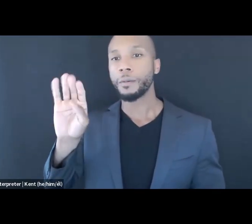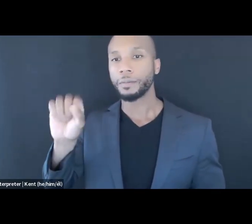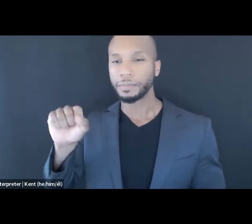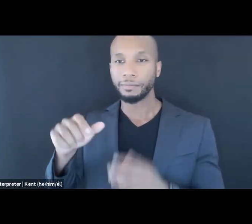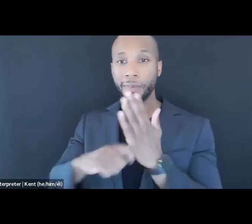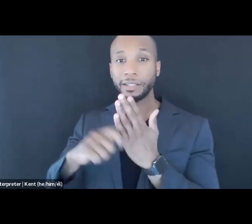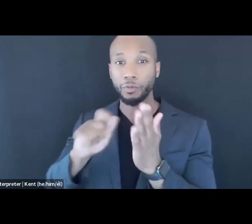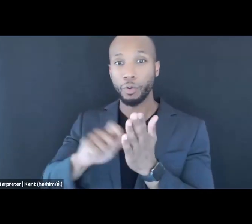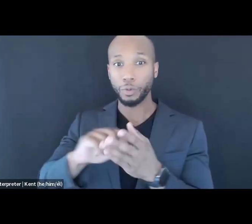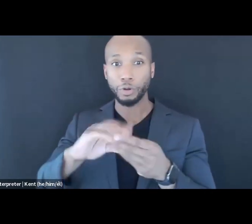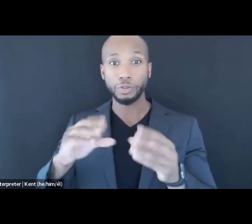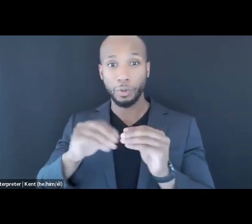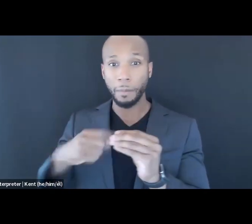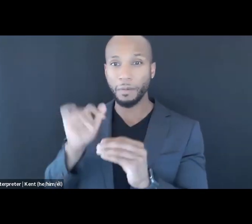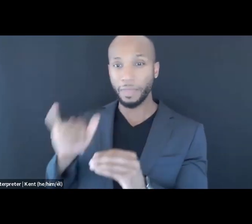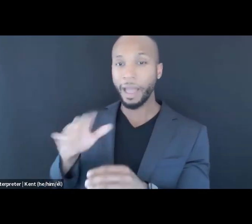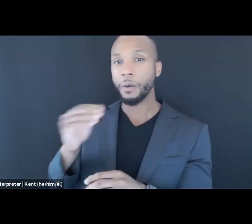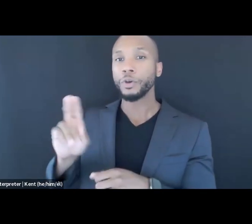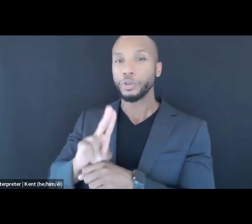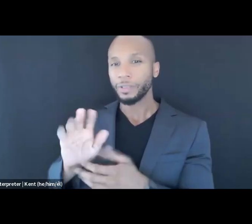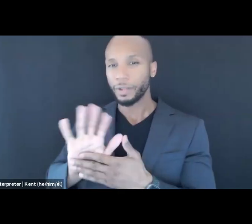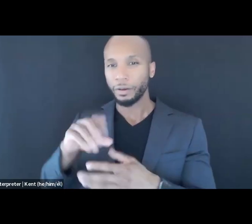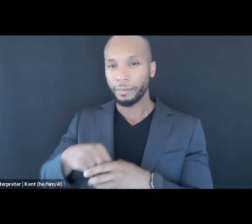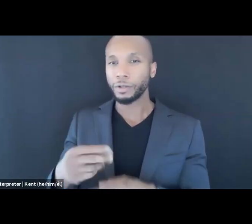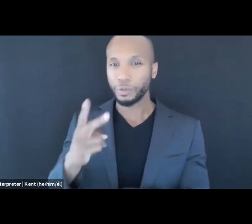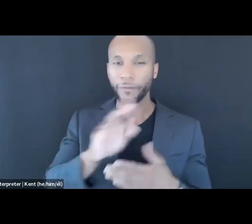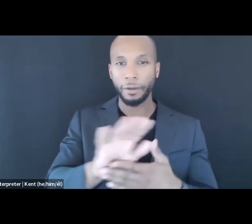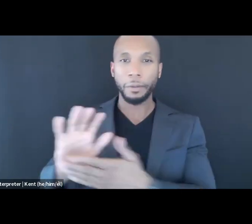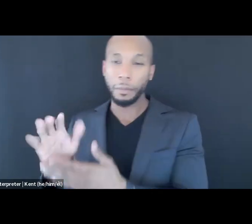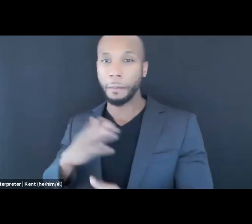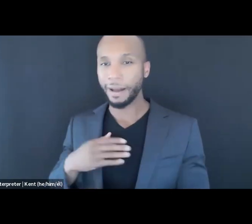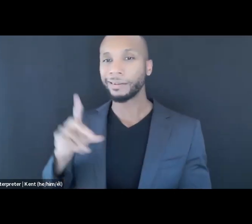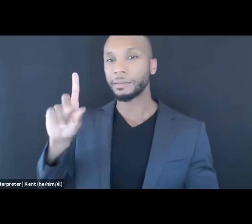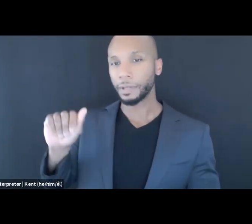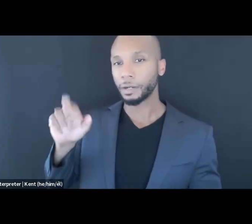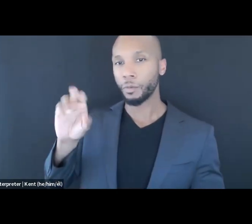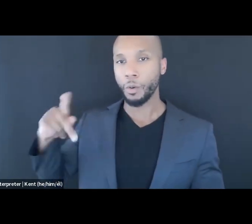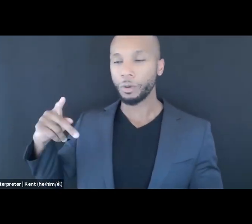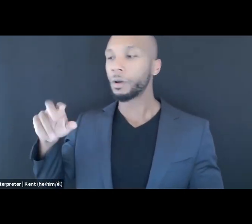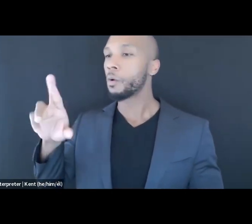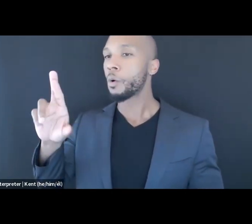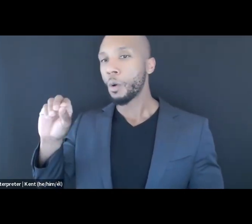about it, and we used the video in our two recent films, My Disability Roadmap and The Ride Ahead.